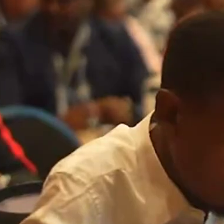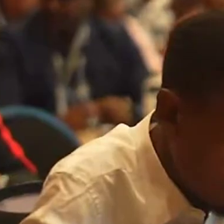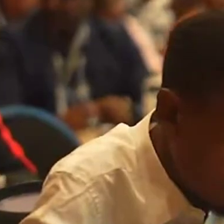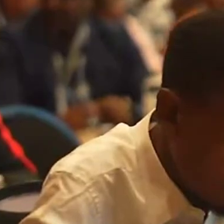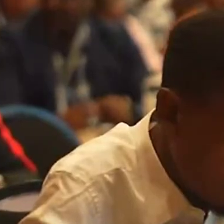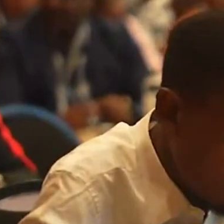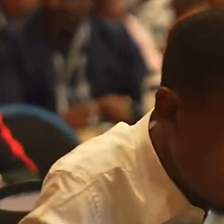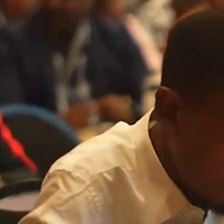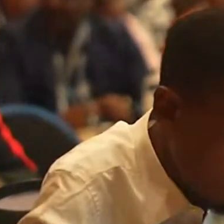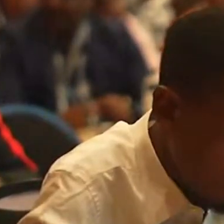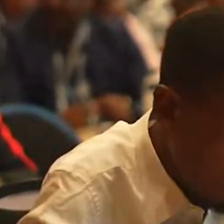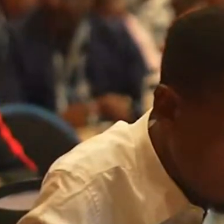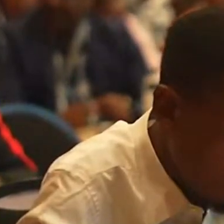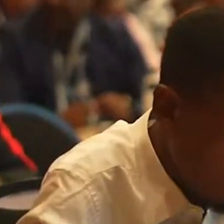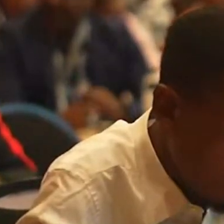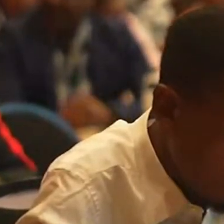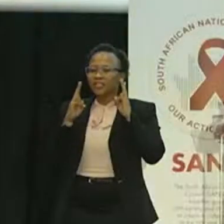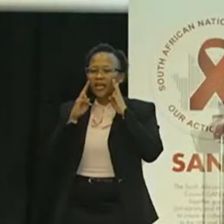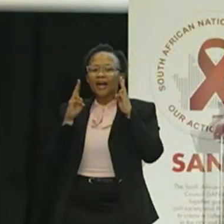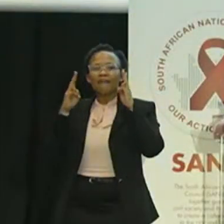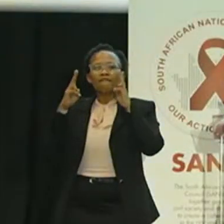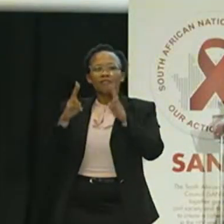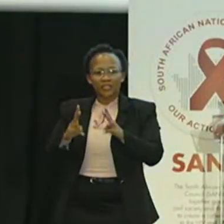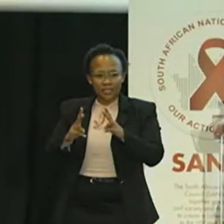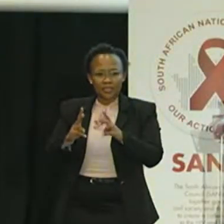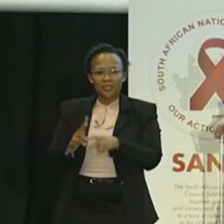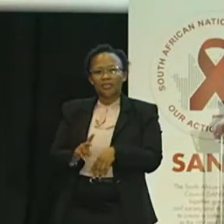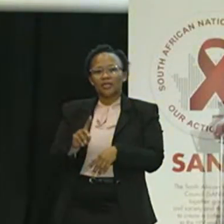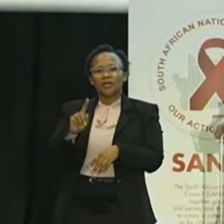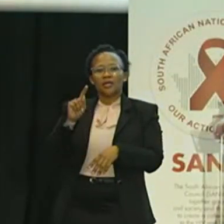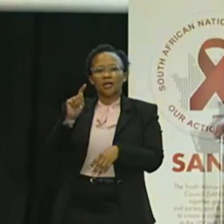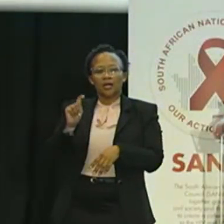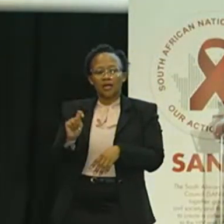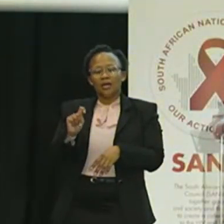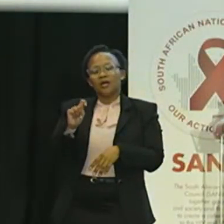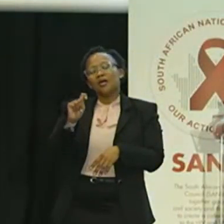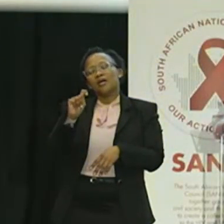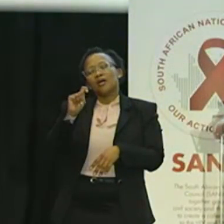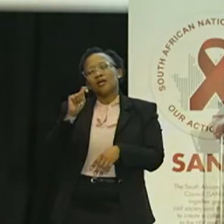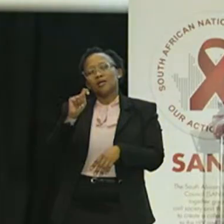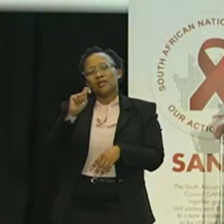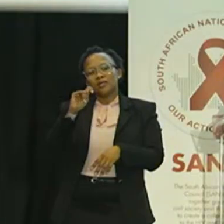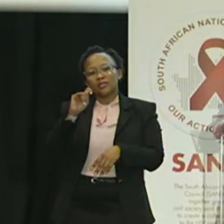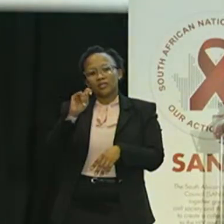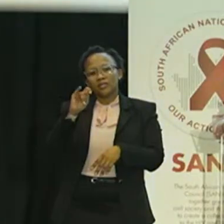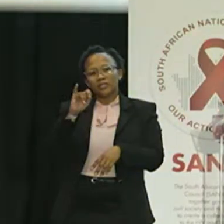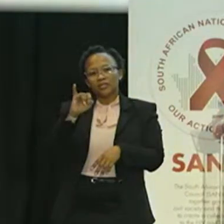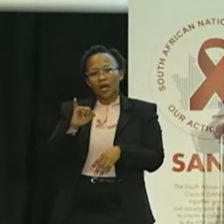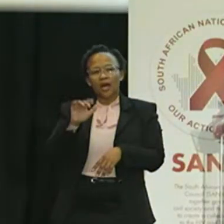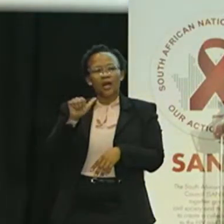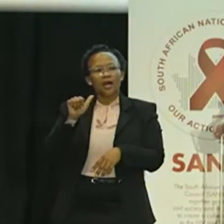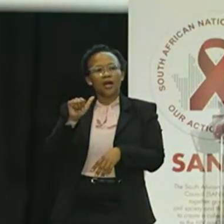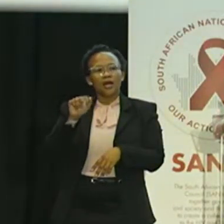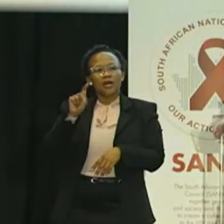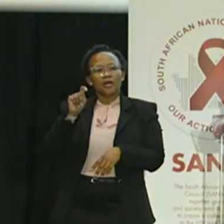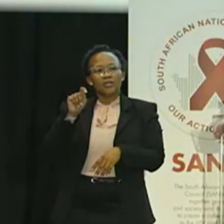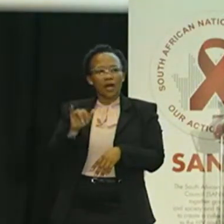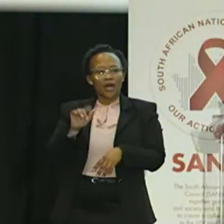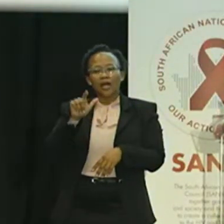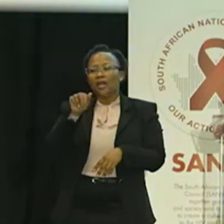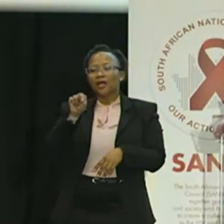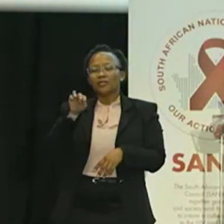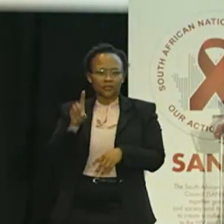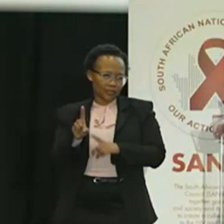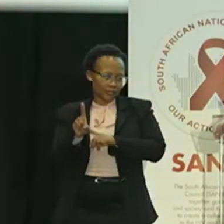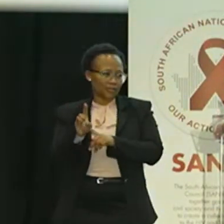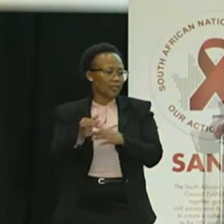very interesting to hear what they're doing. They're also doing key population sensitization, just like we